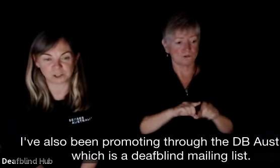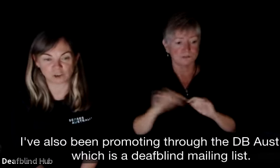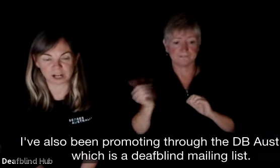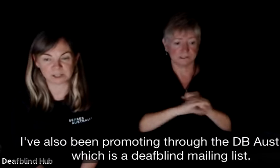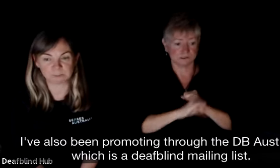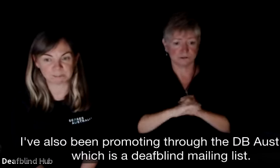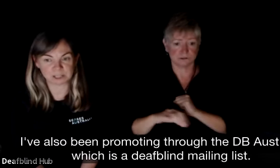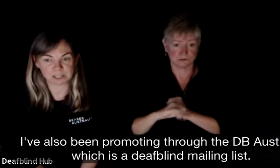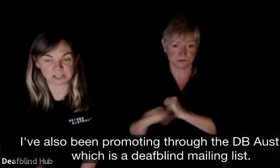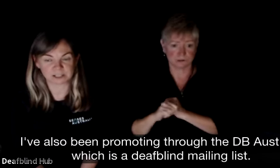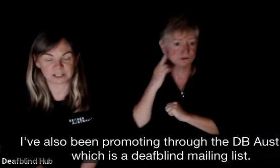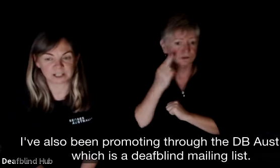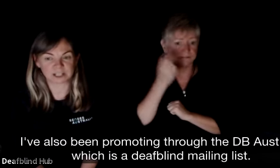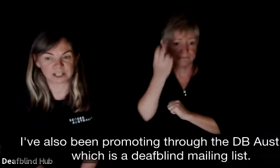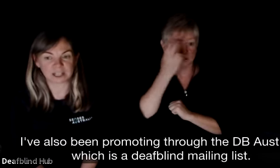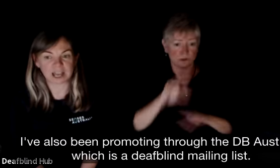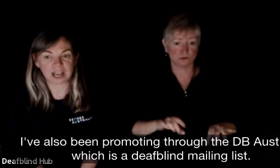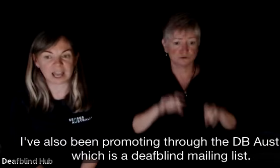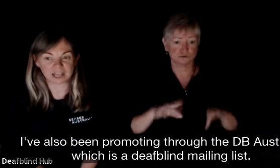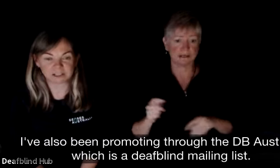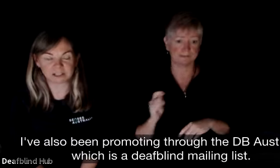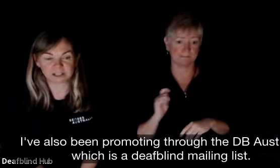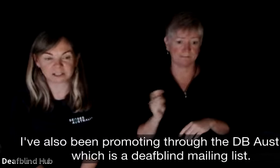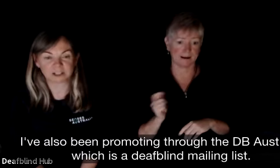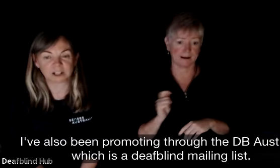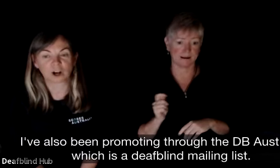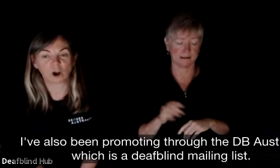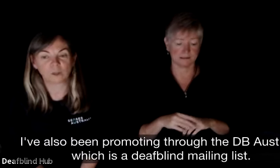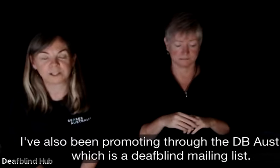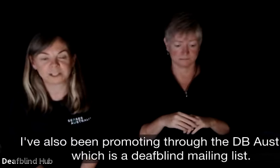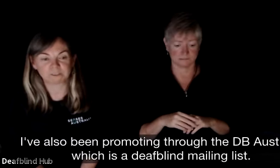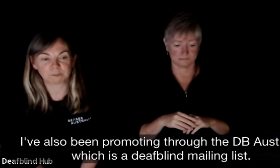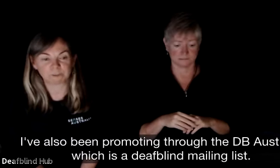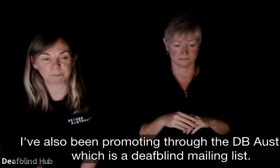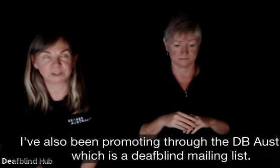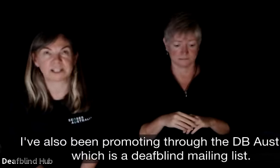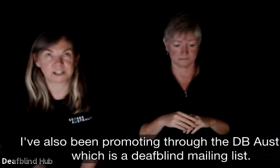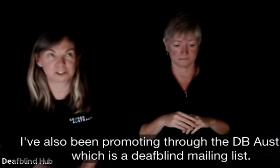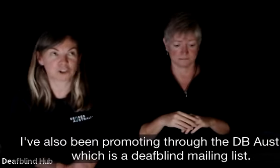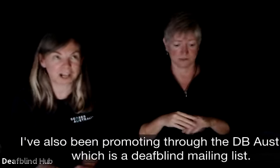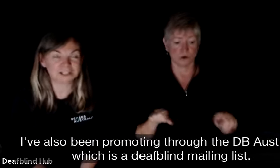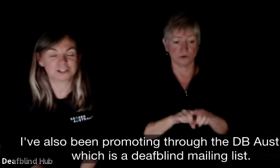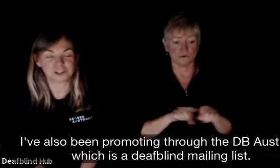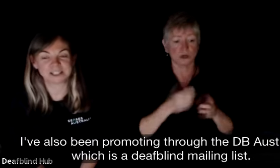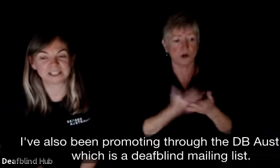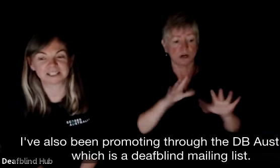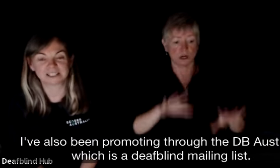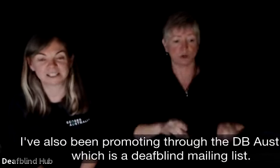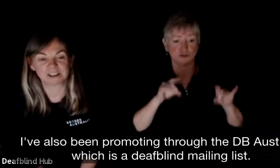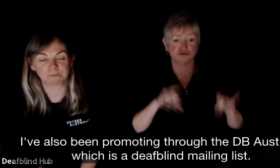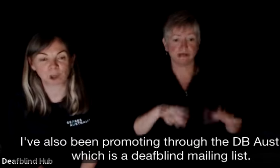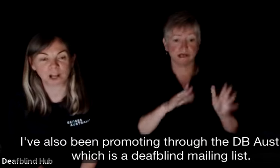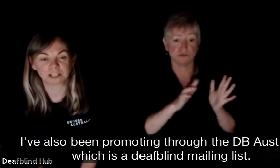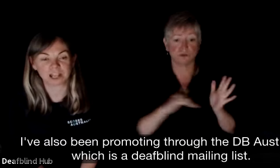Deafblind Australia members and on the Australian New